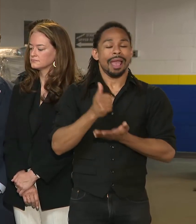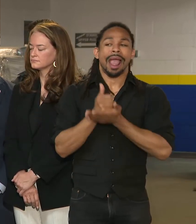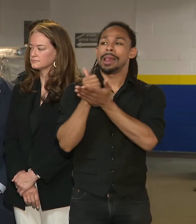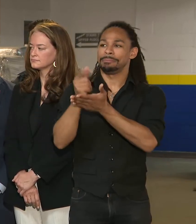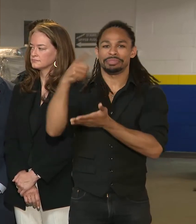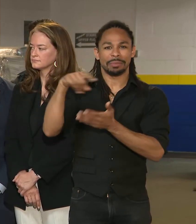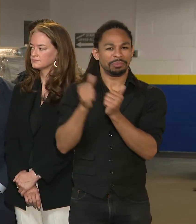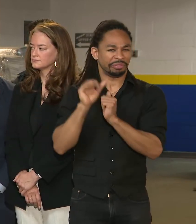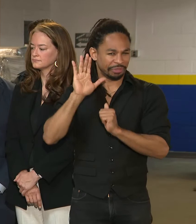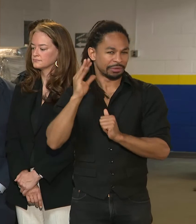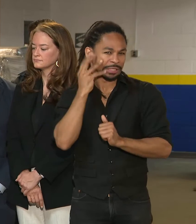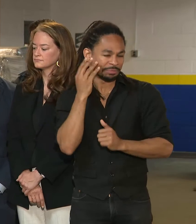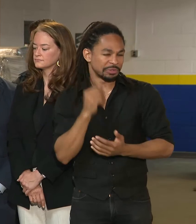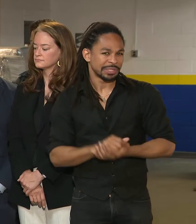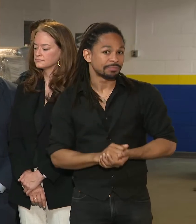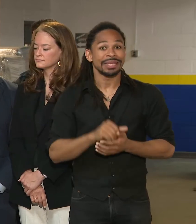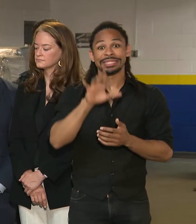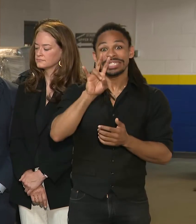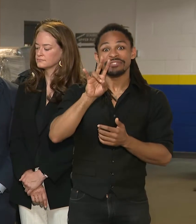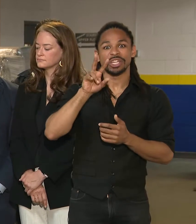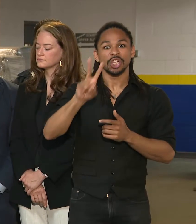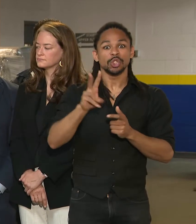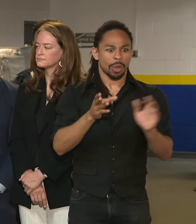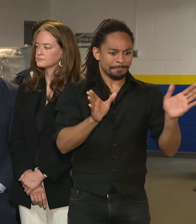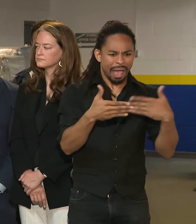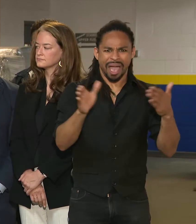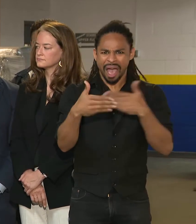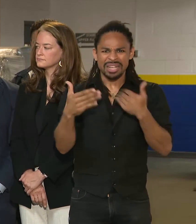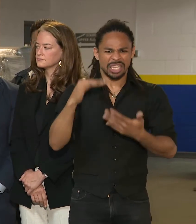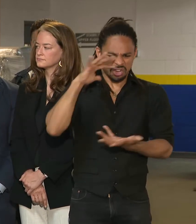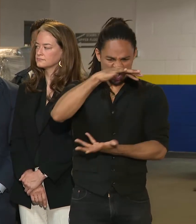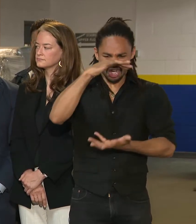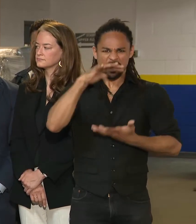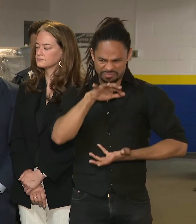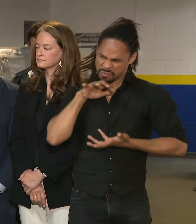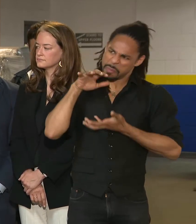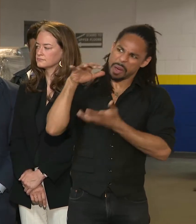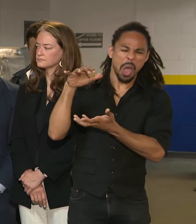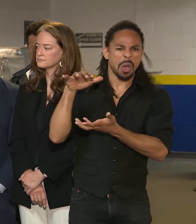72 pallets of supplies going this week alone. The